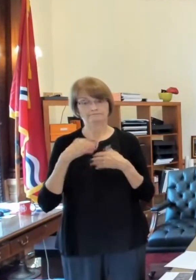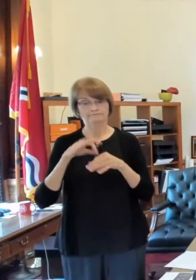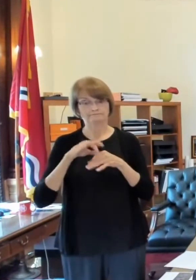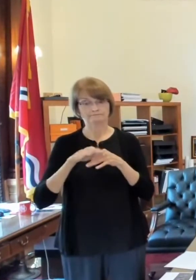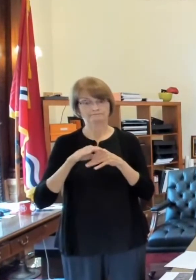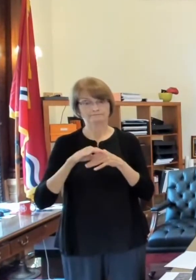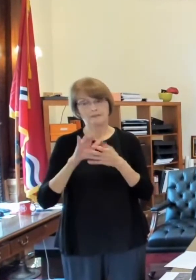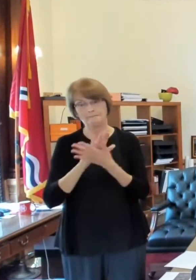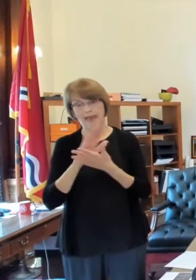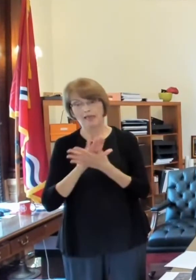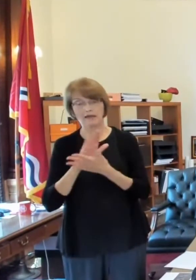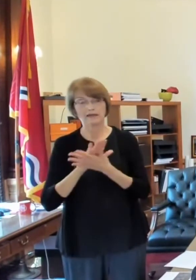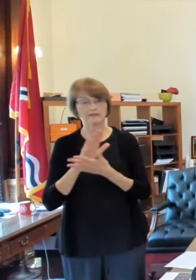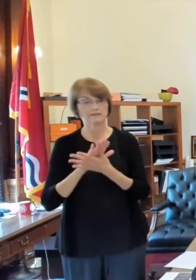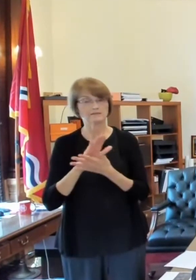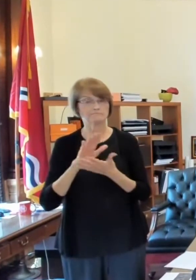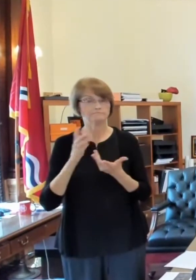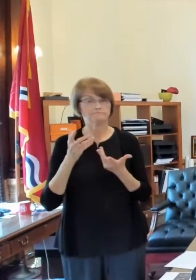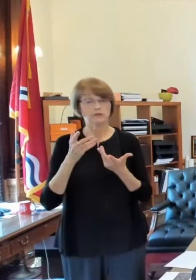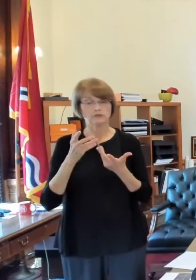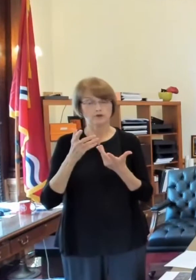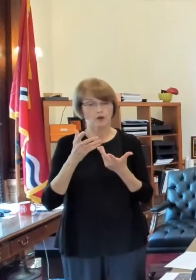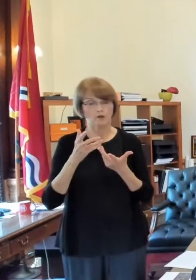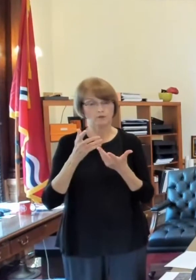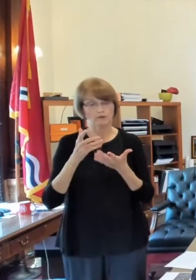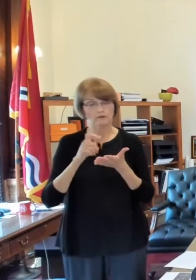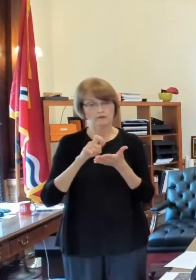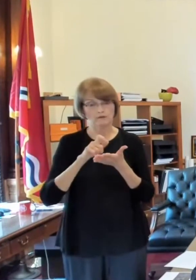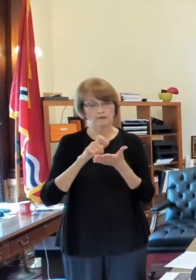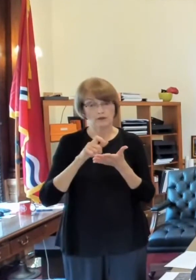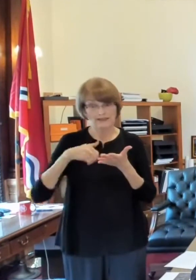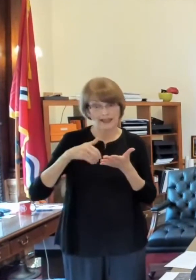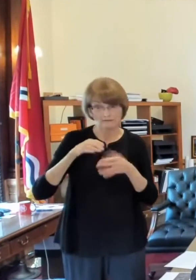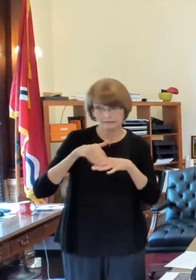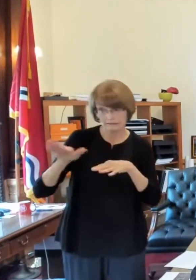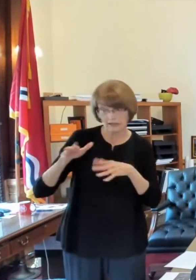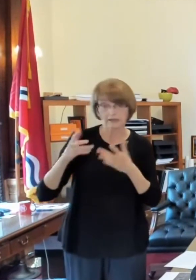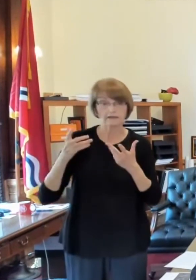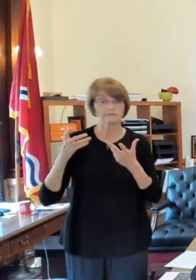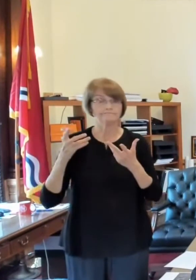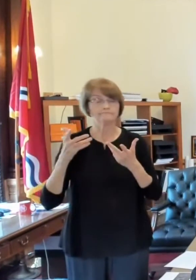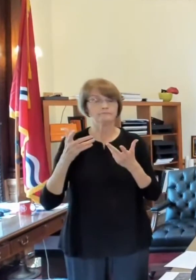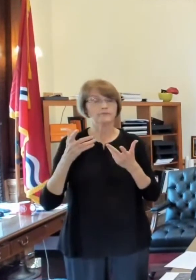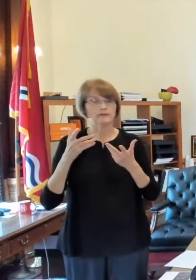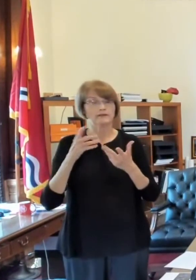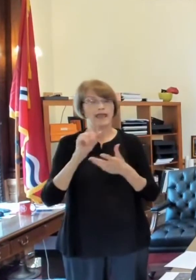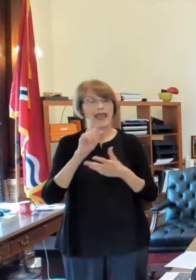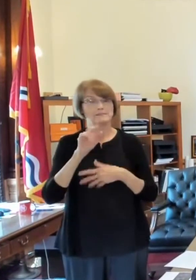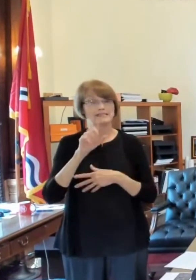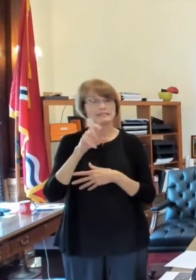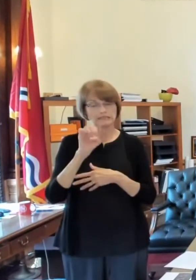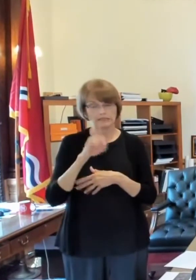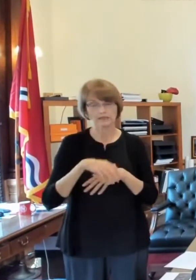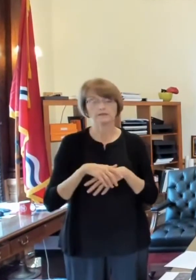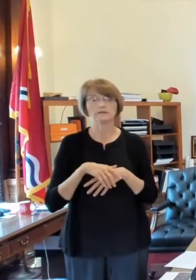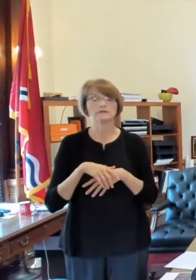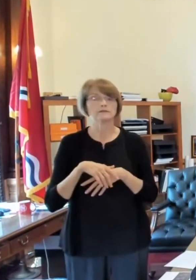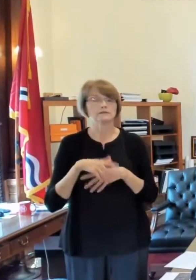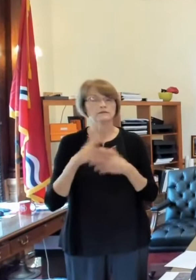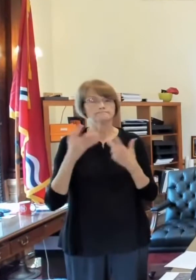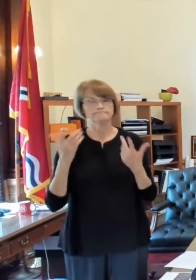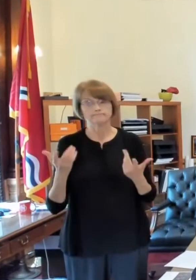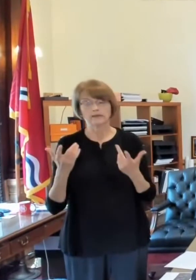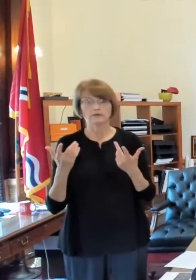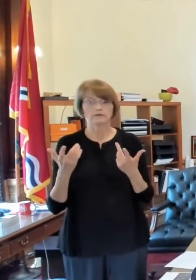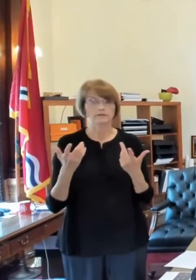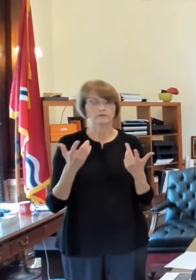or mail-in, those voters could show up at the polling place with the absentee or mail-in ballot in hand and spoil the